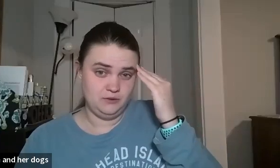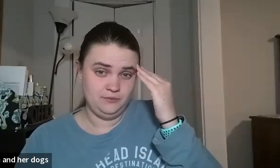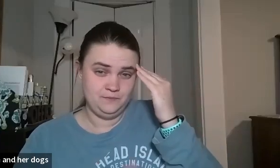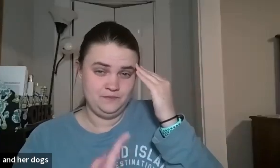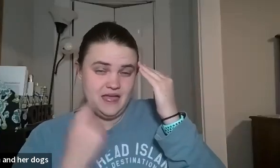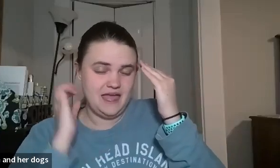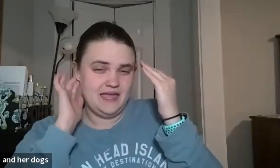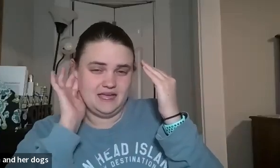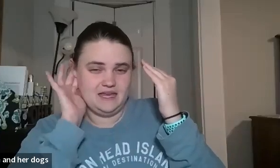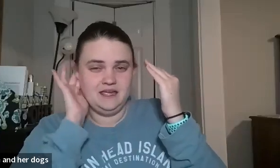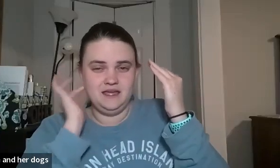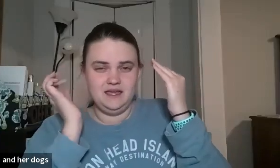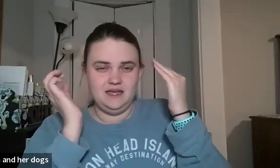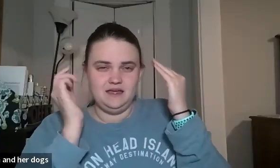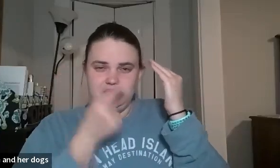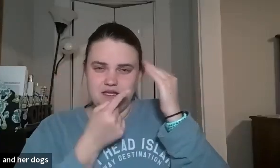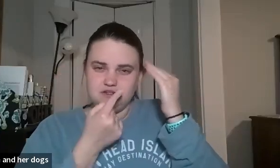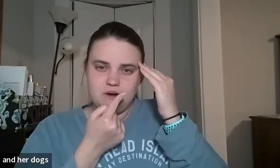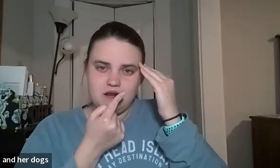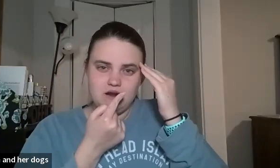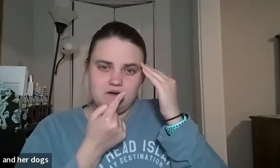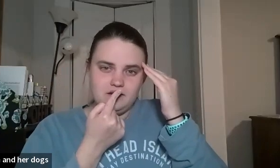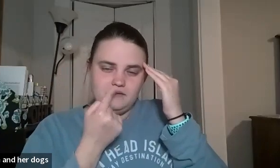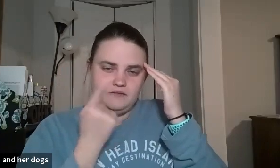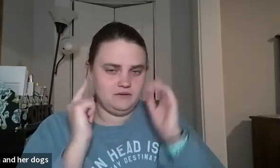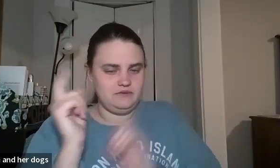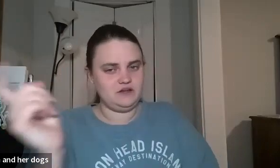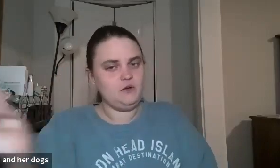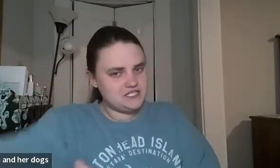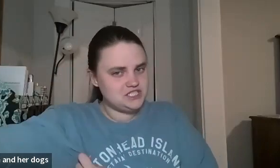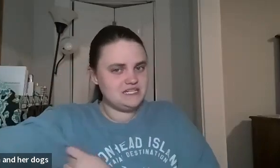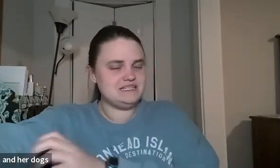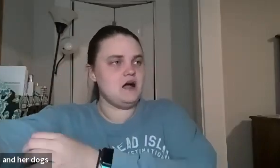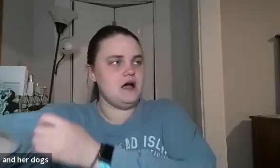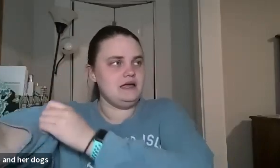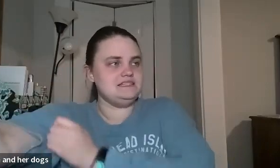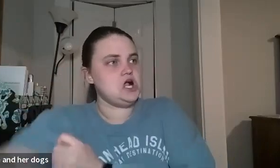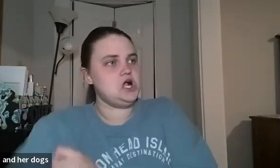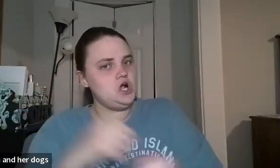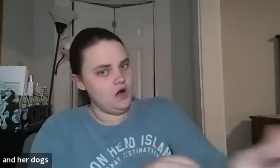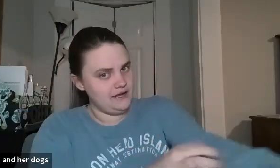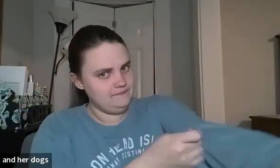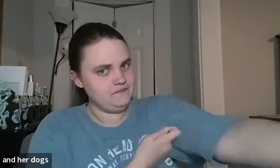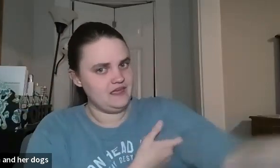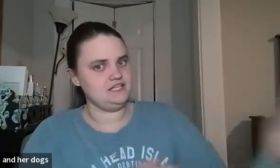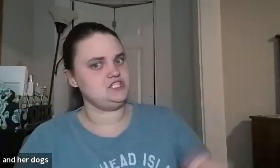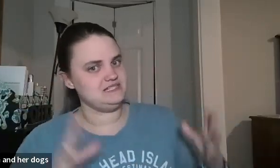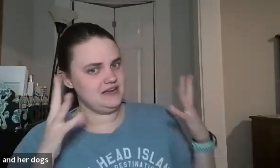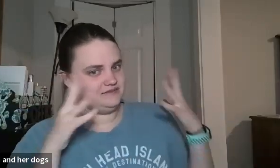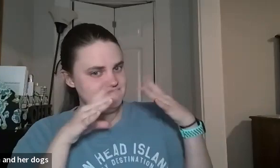no. And here's where the question is not, it's not gone. It's just kind of,